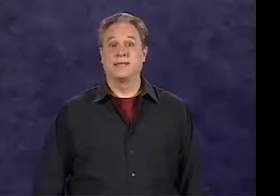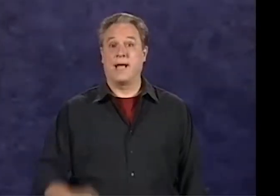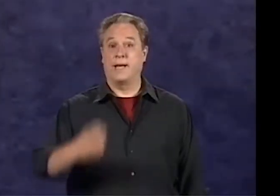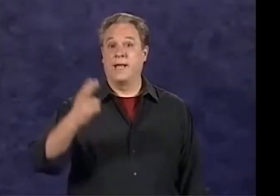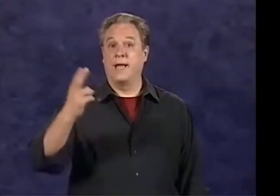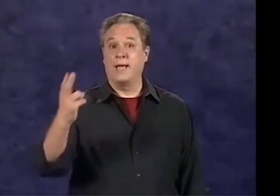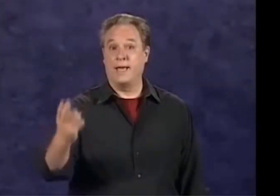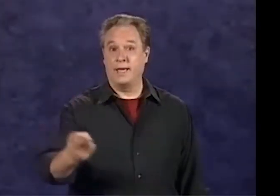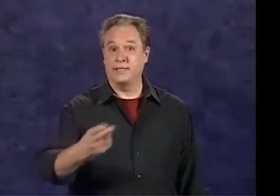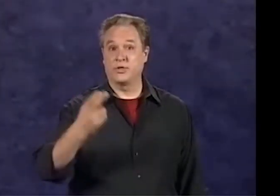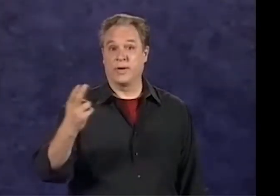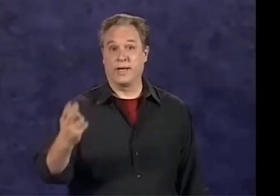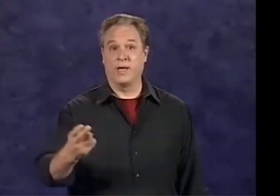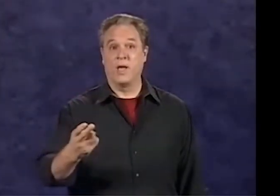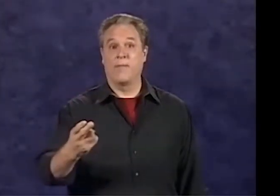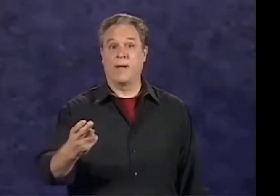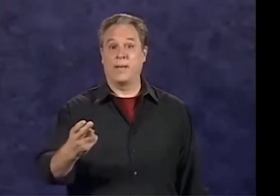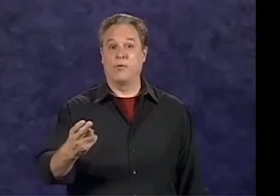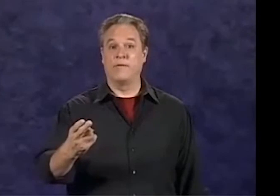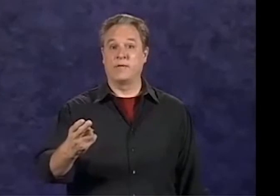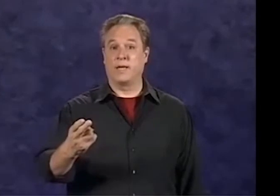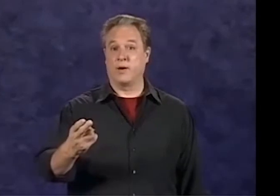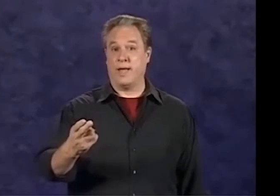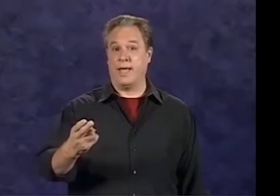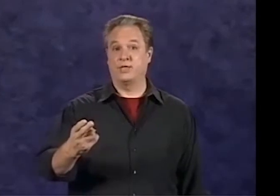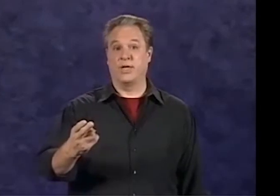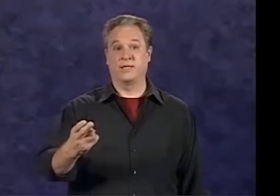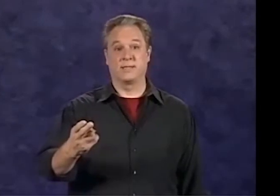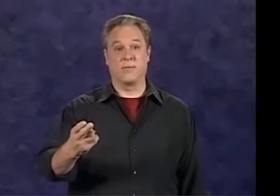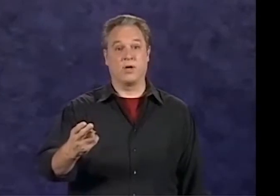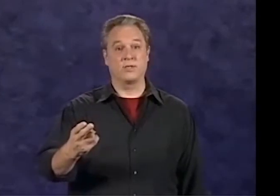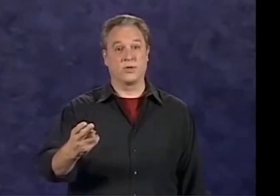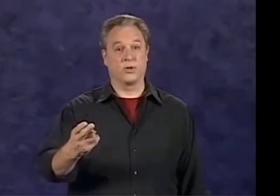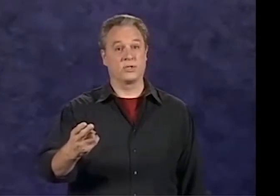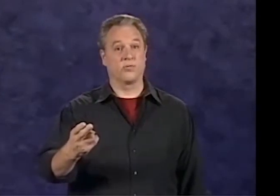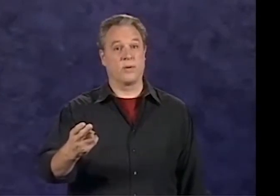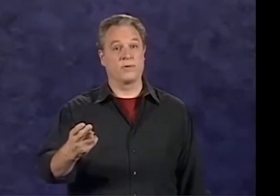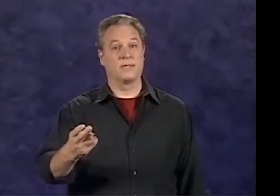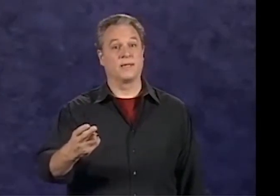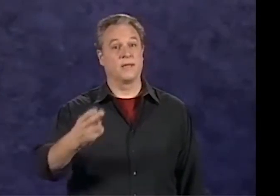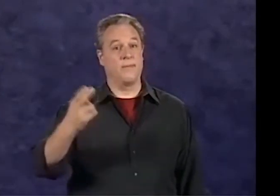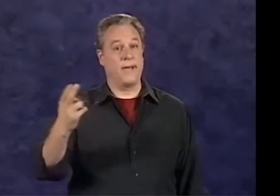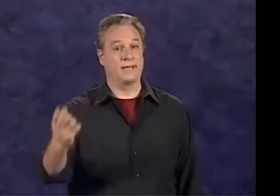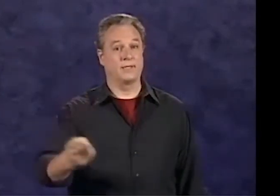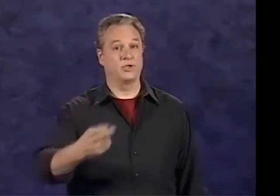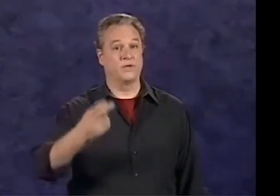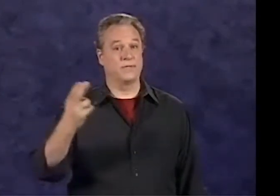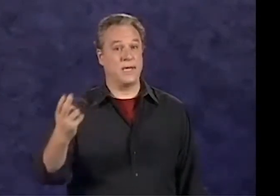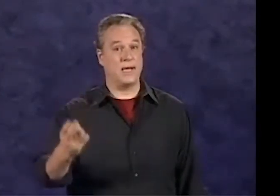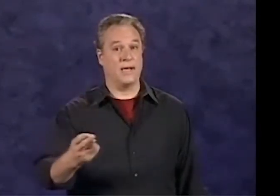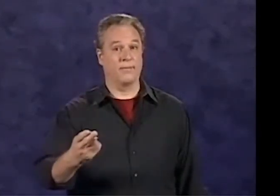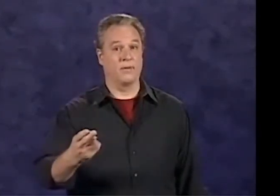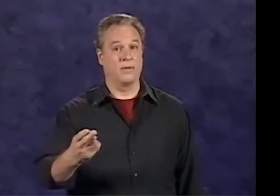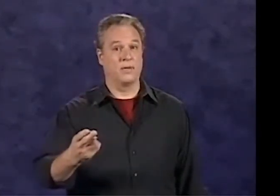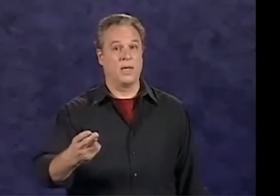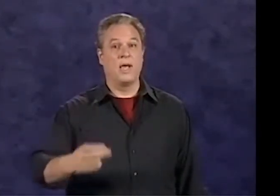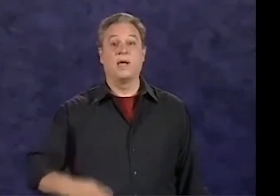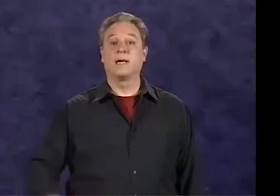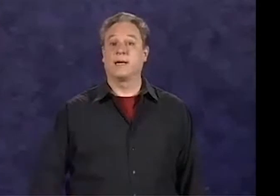Sign history by moving the letter H in small circles to represent the passage of time. Context